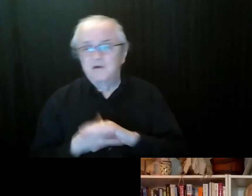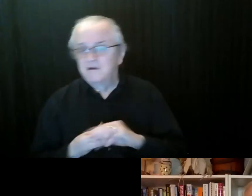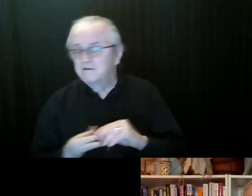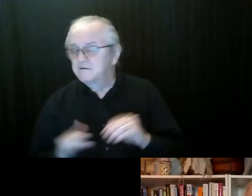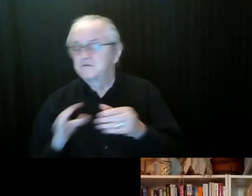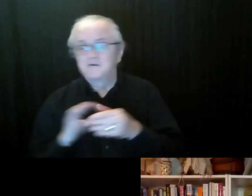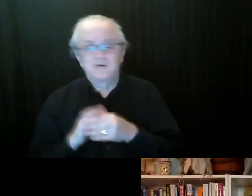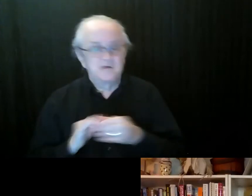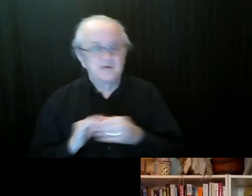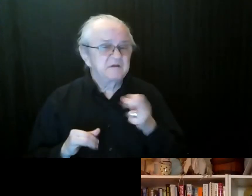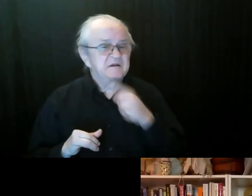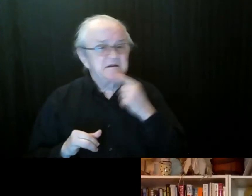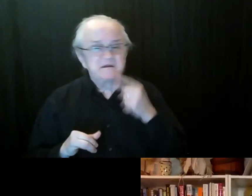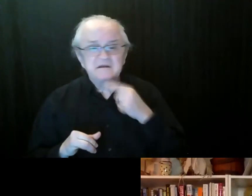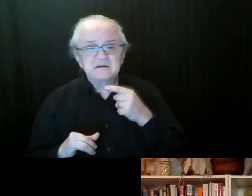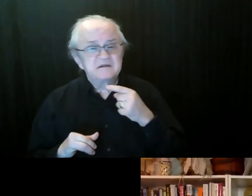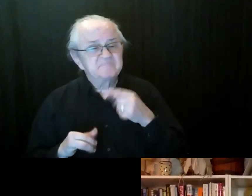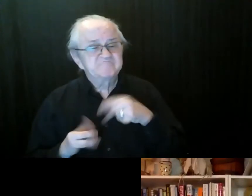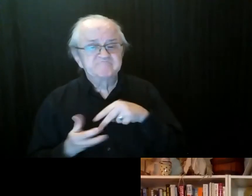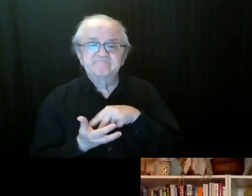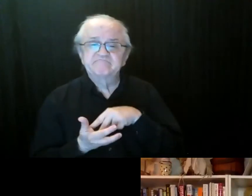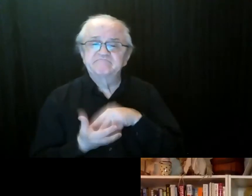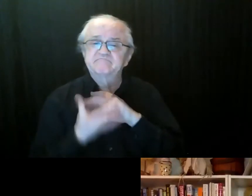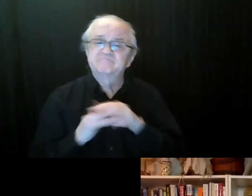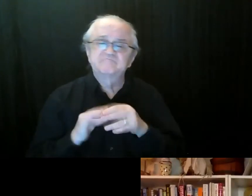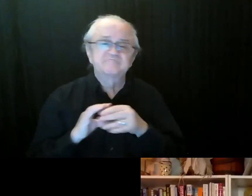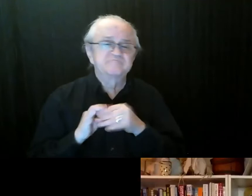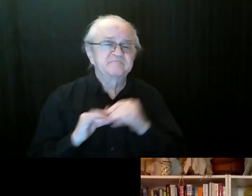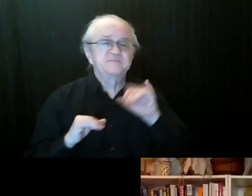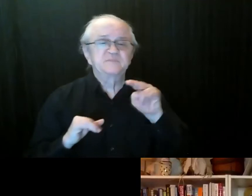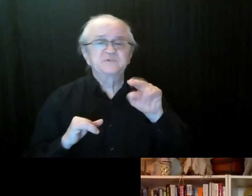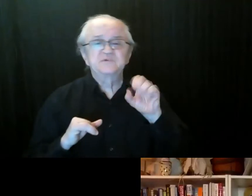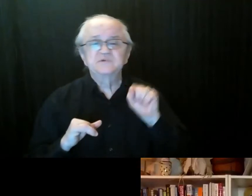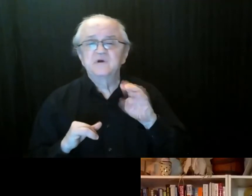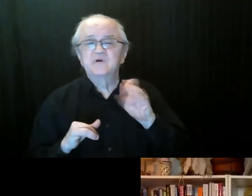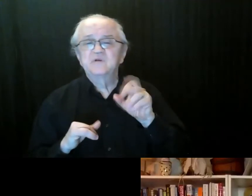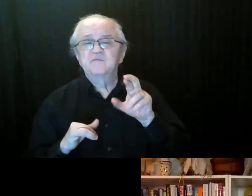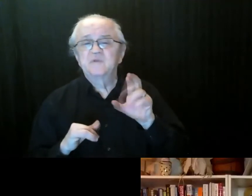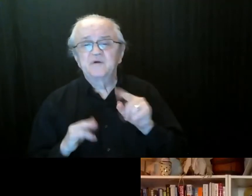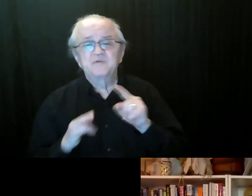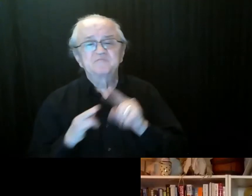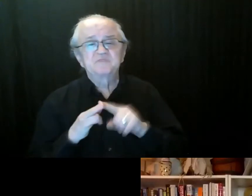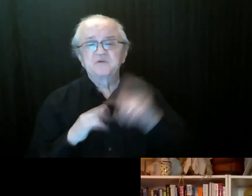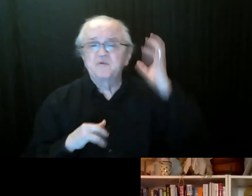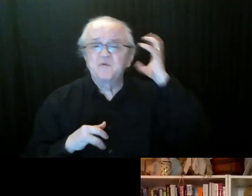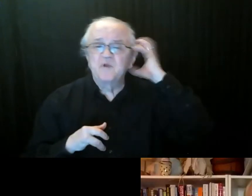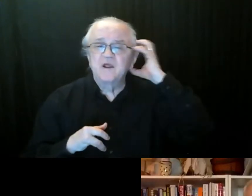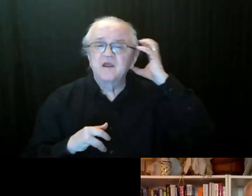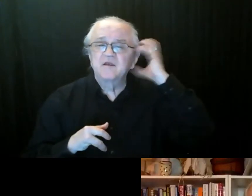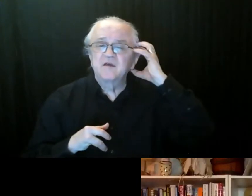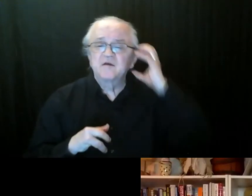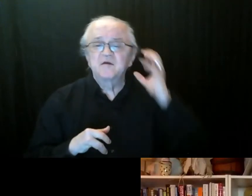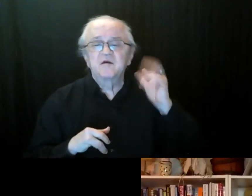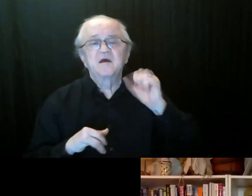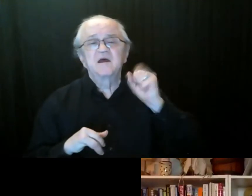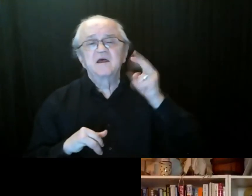he says, from courthouse steps in Jonesboro to NPR story slams in Asheville and places in between,